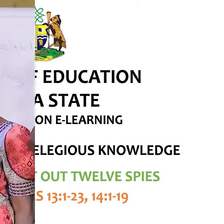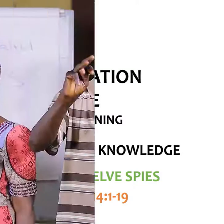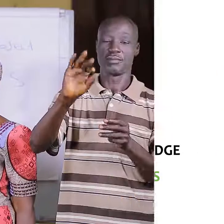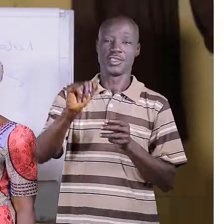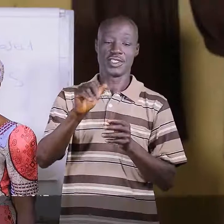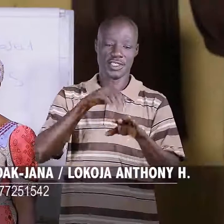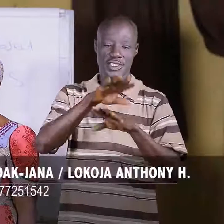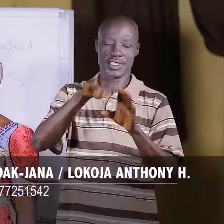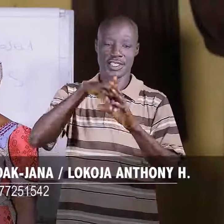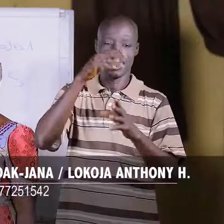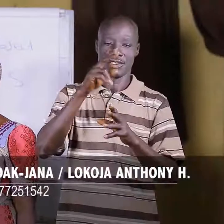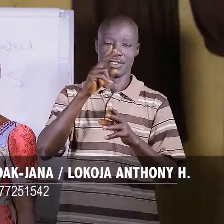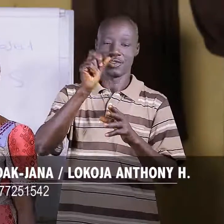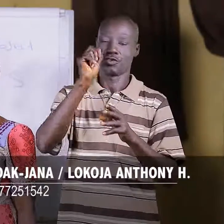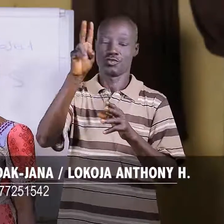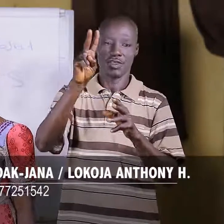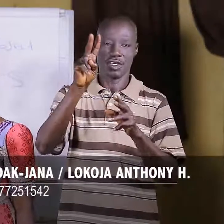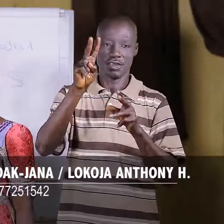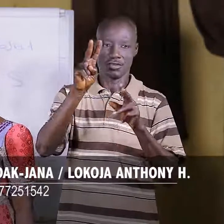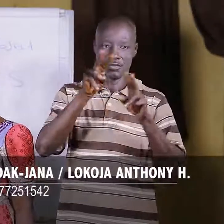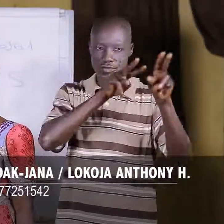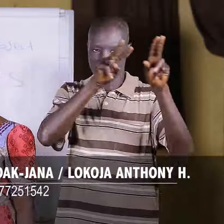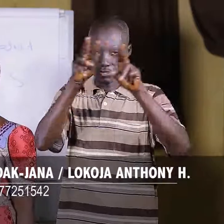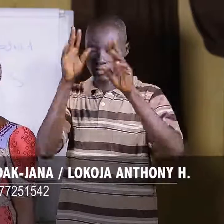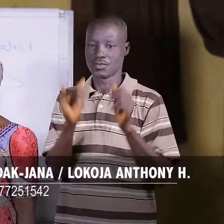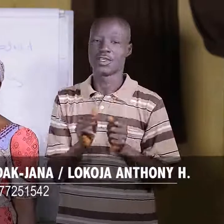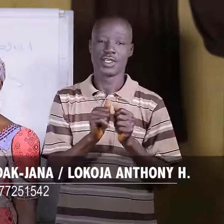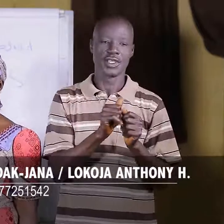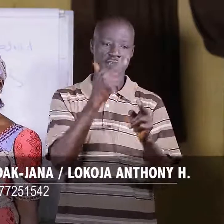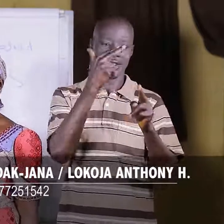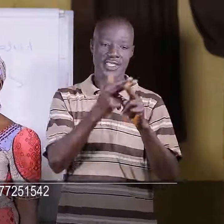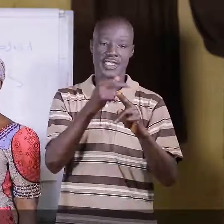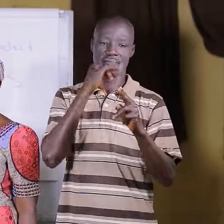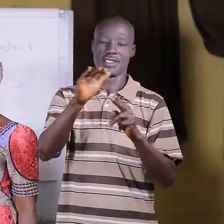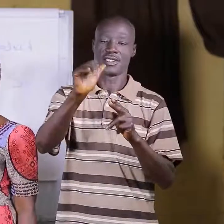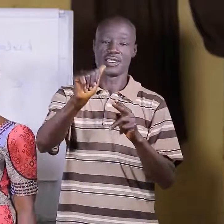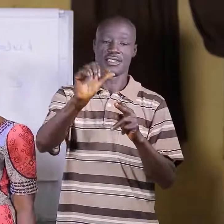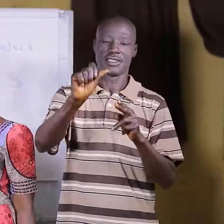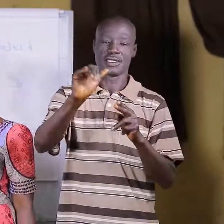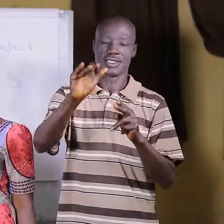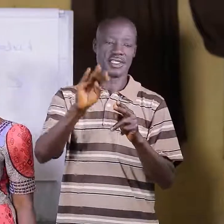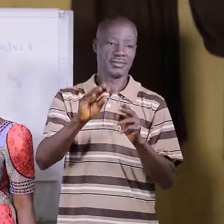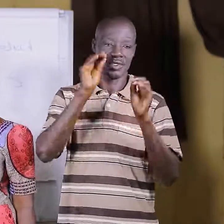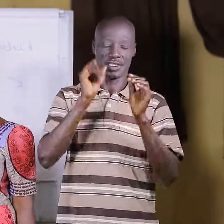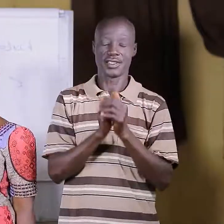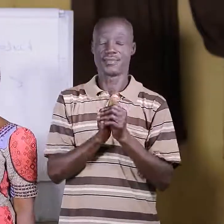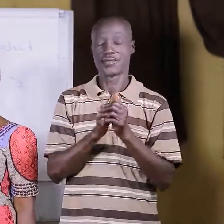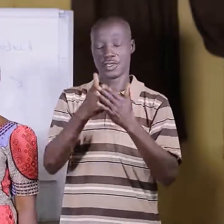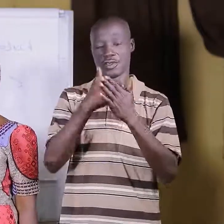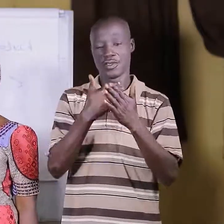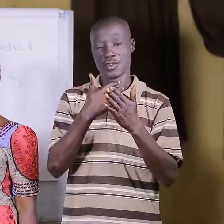spies. I remain your CRS teacher, Asebe David Dagjana. Now, before then, my